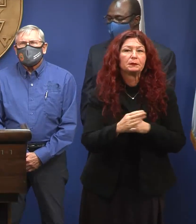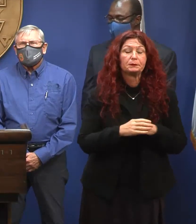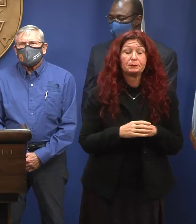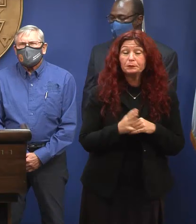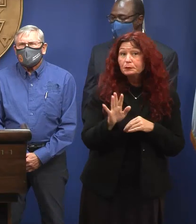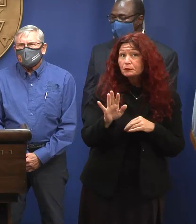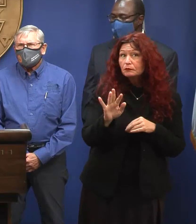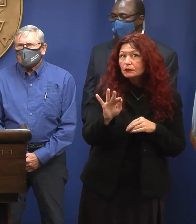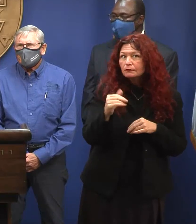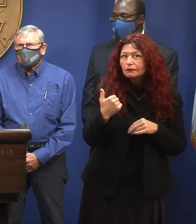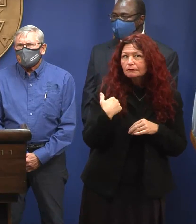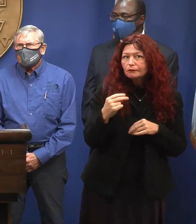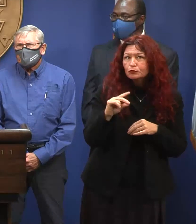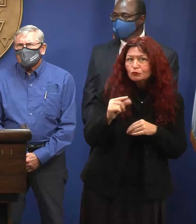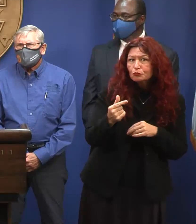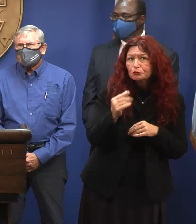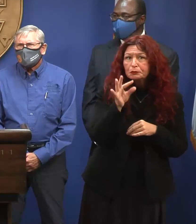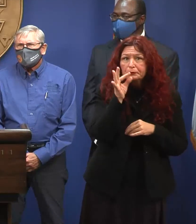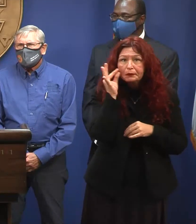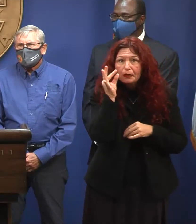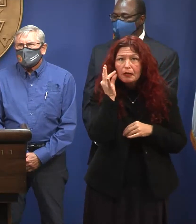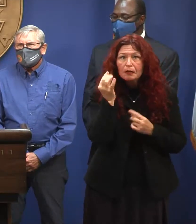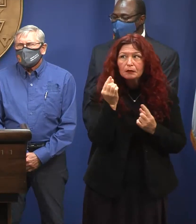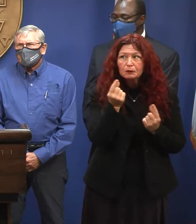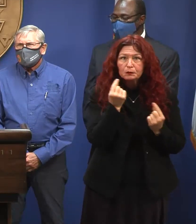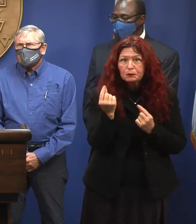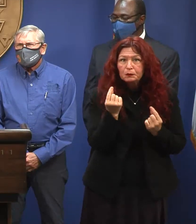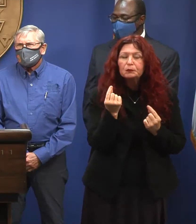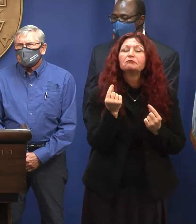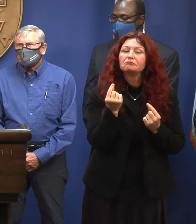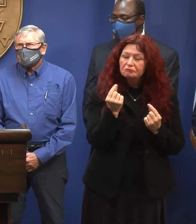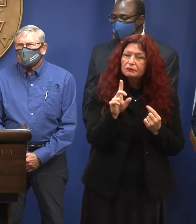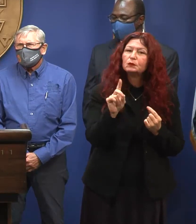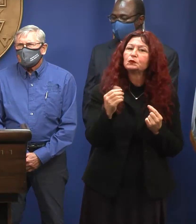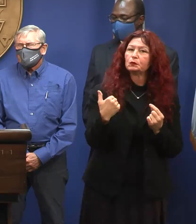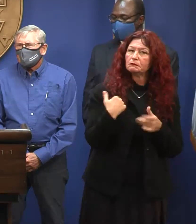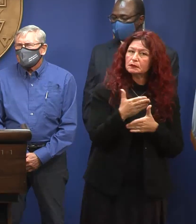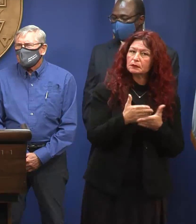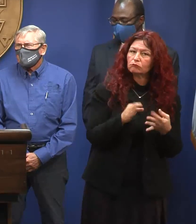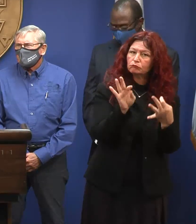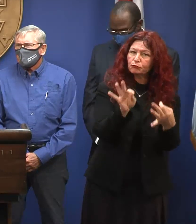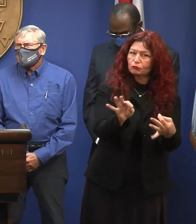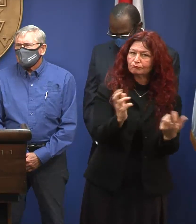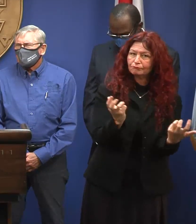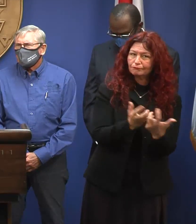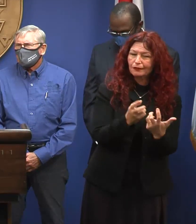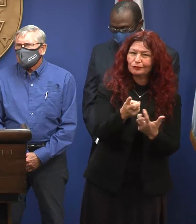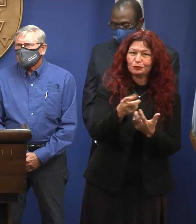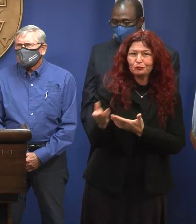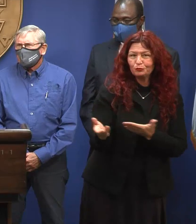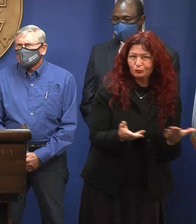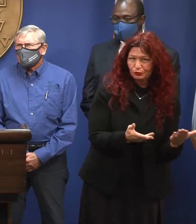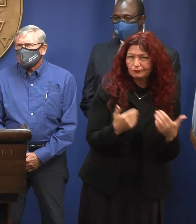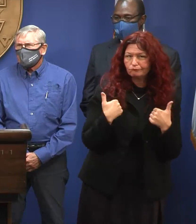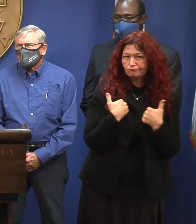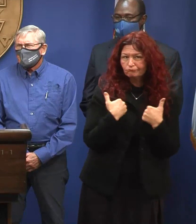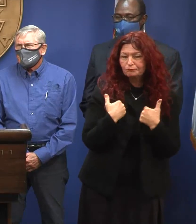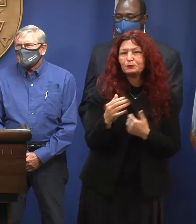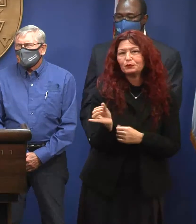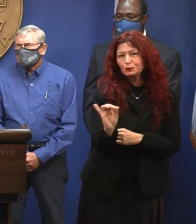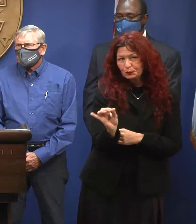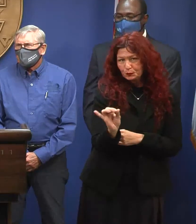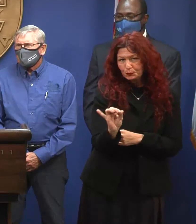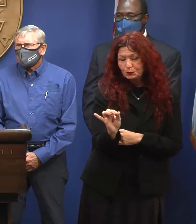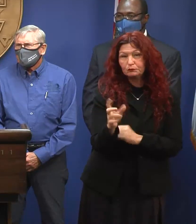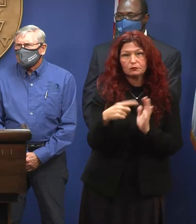want to find out where they are, you can check your Ready Miami-Dade app, and it will also be listed on the website.